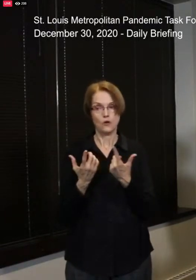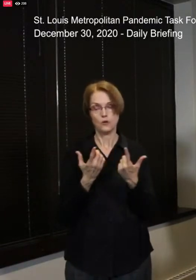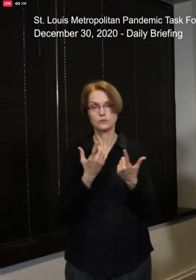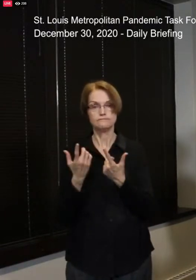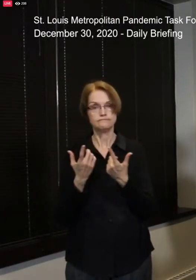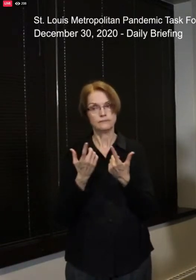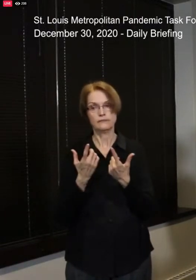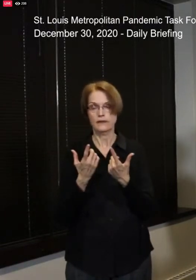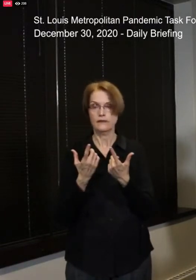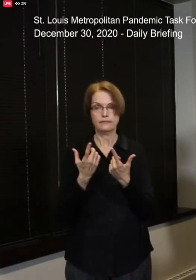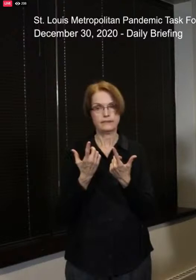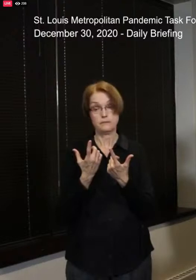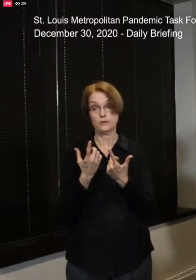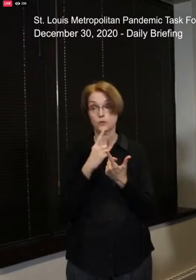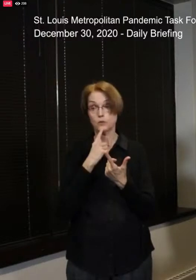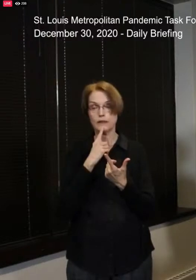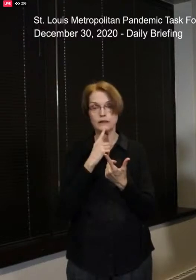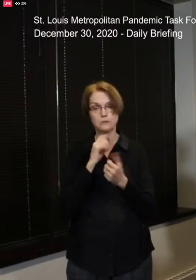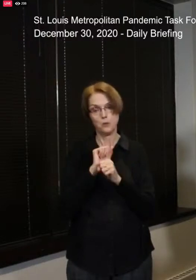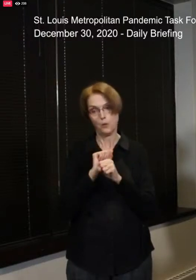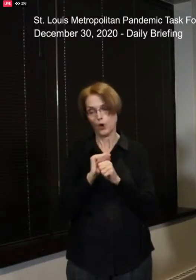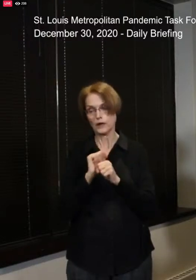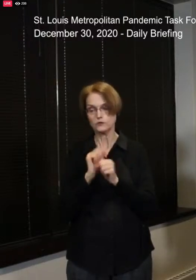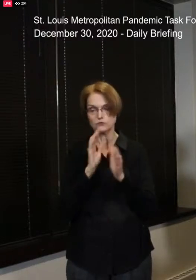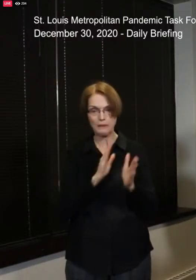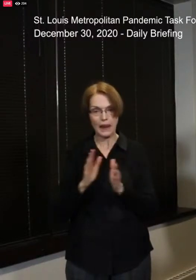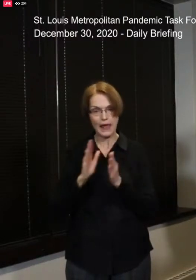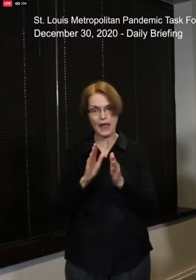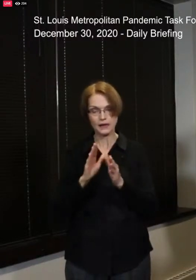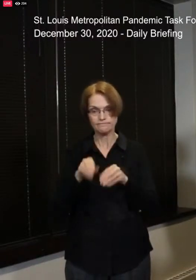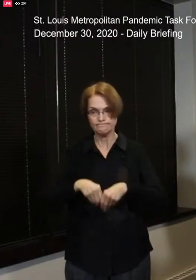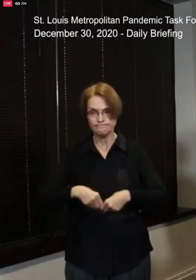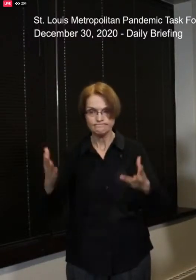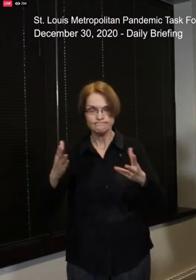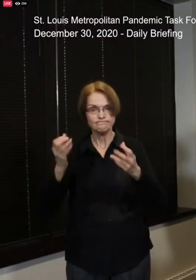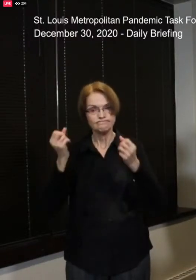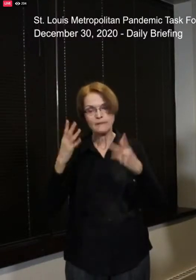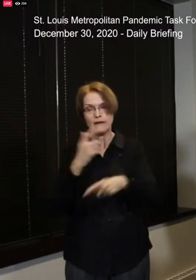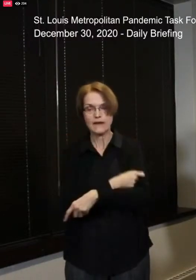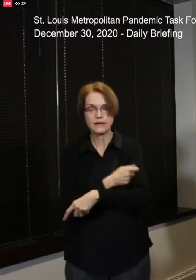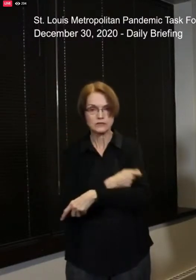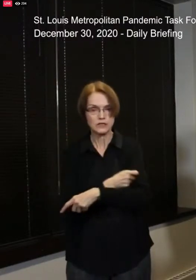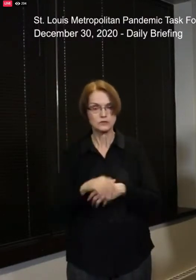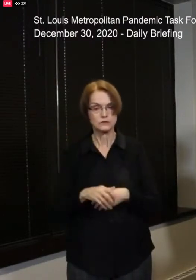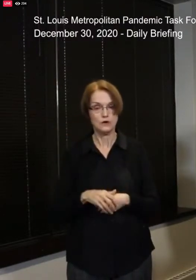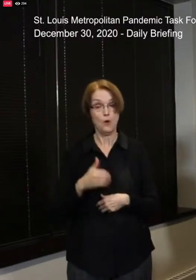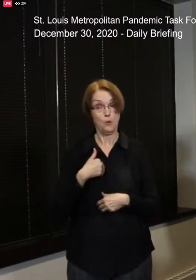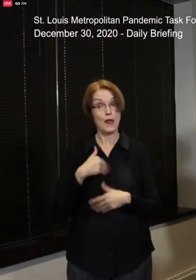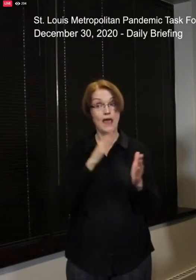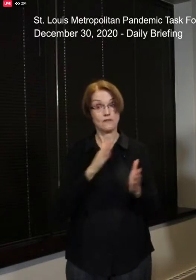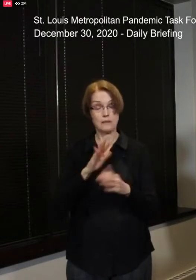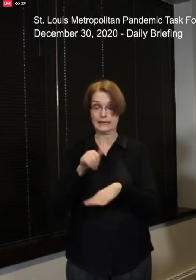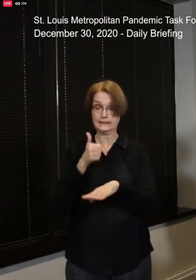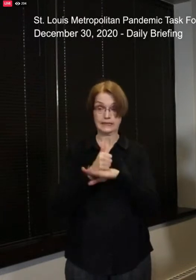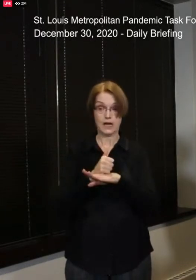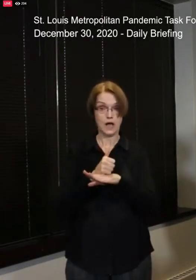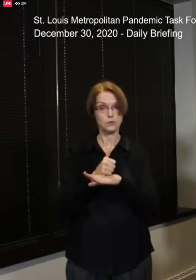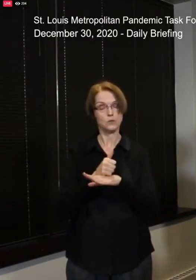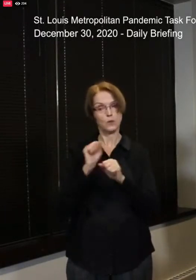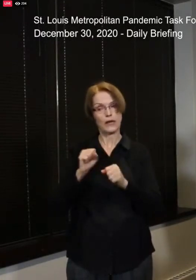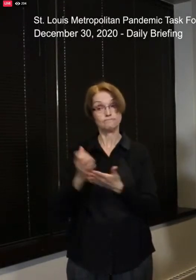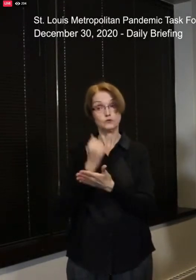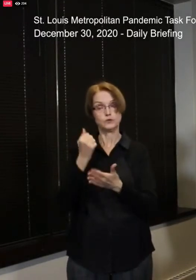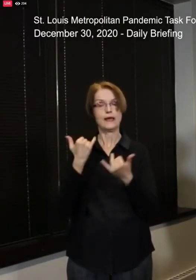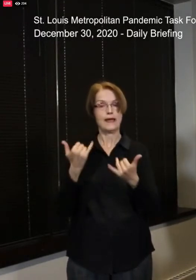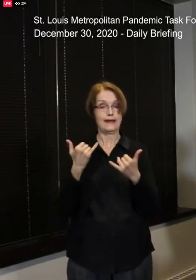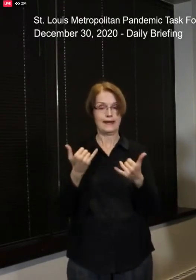vaccination campaigns for quite some time. So we do have a sort of a playbook that we can use. Now